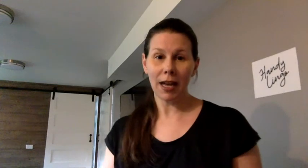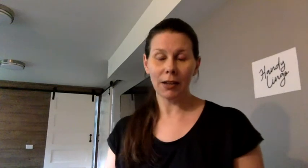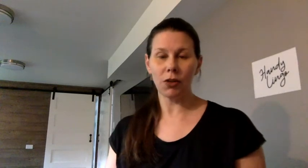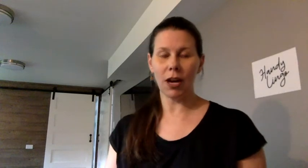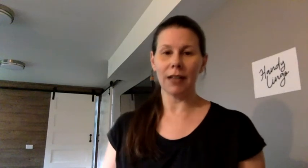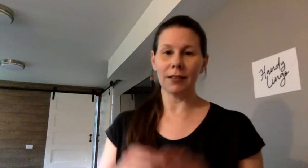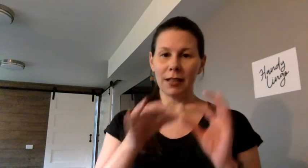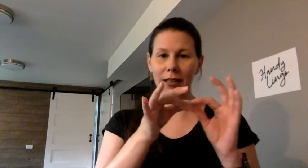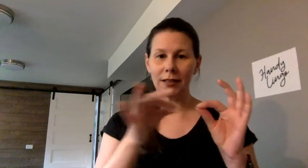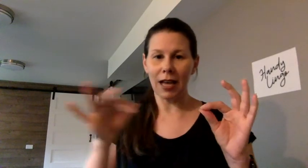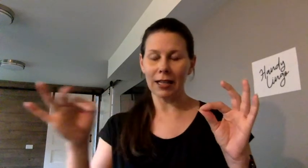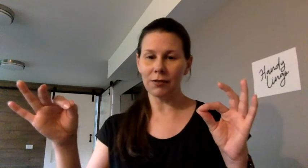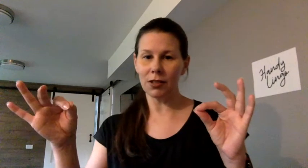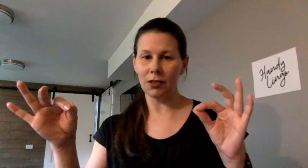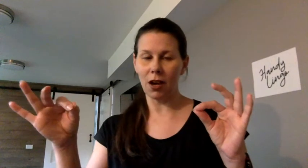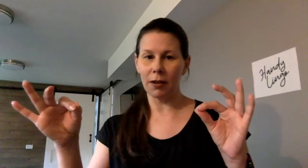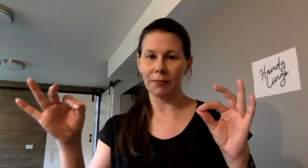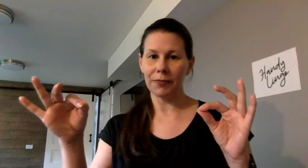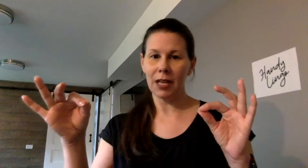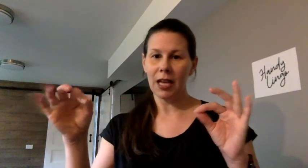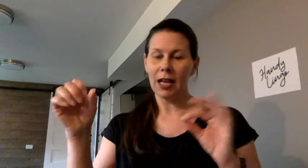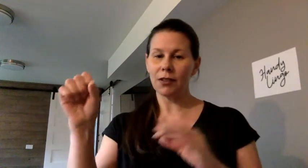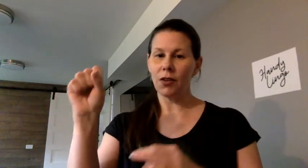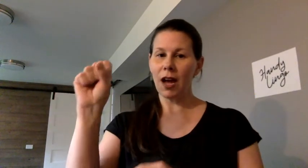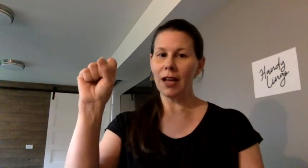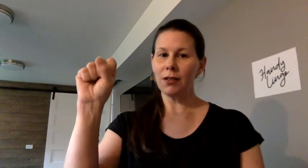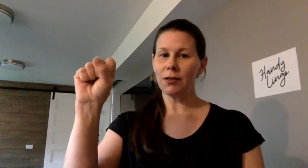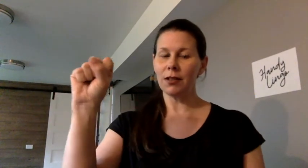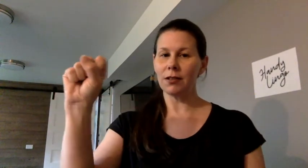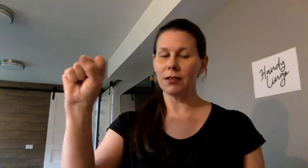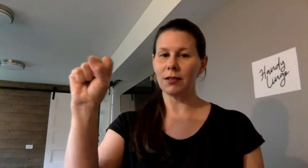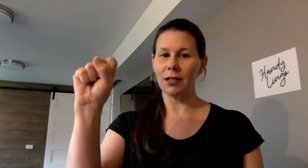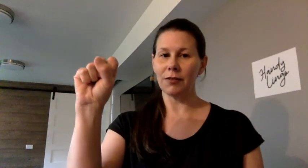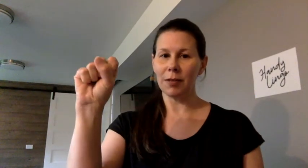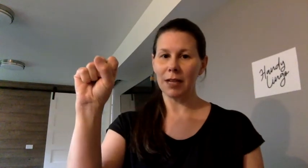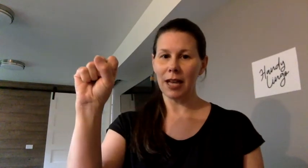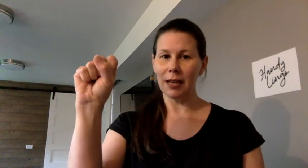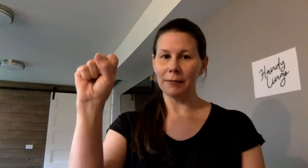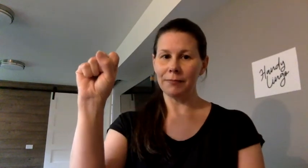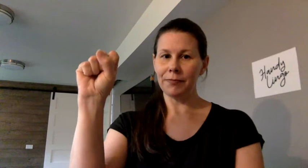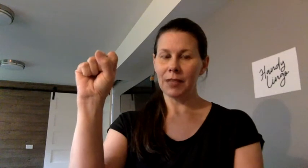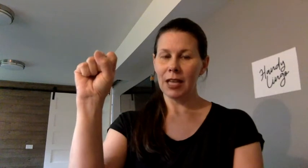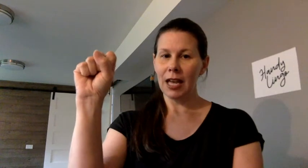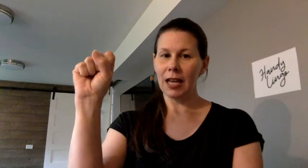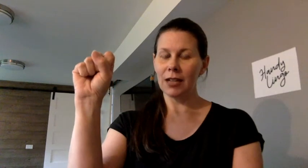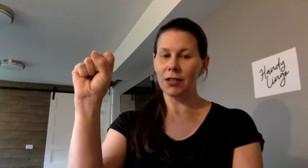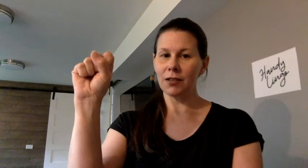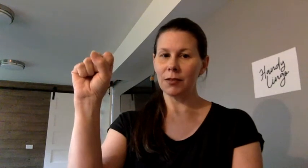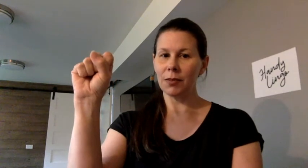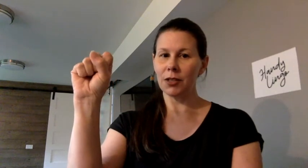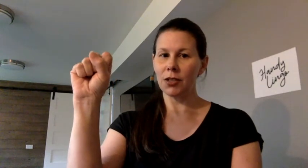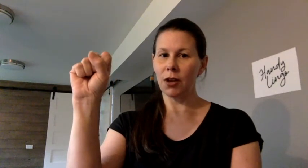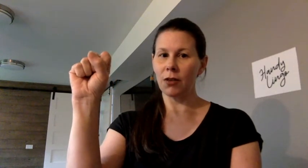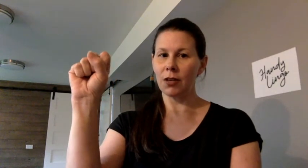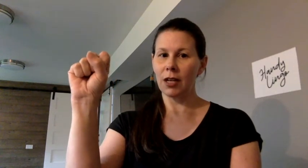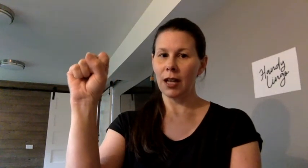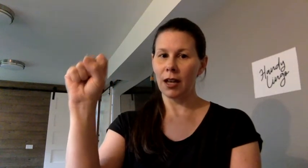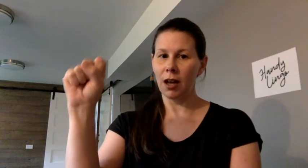and cried is the next line of the song. And so I use this to signify my head. And I just simply show I hung